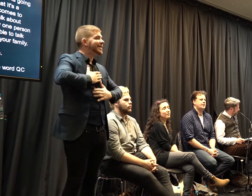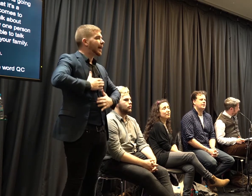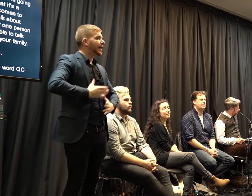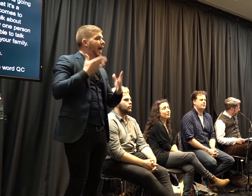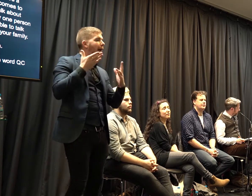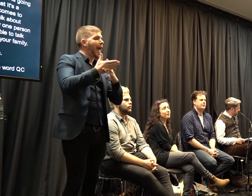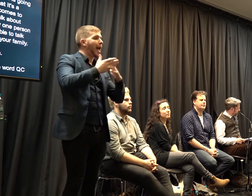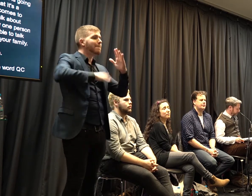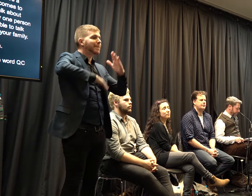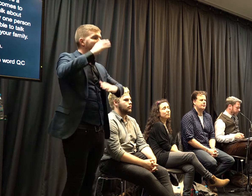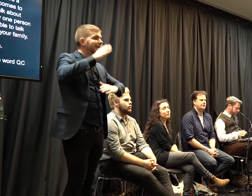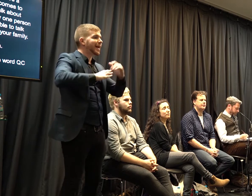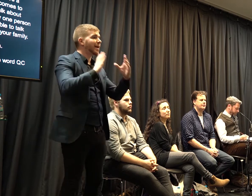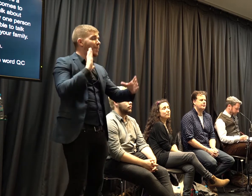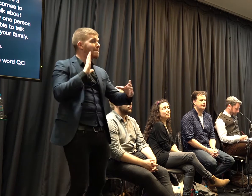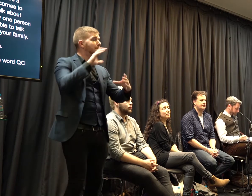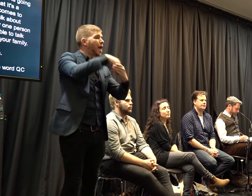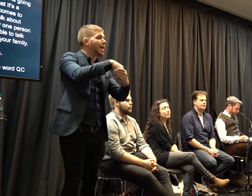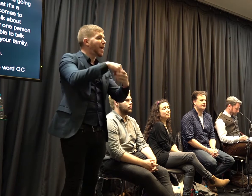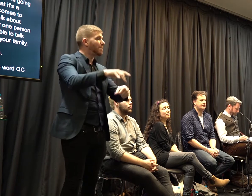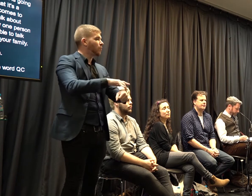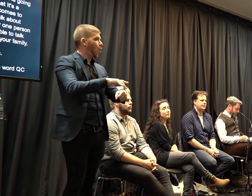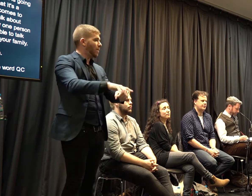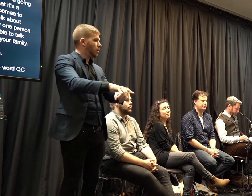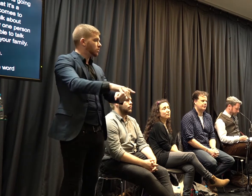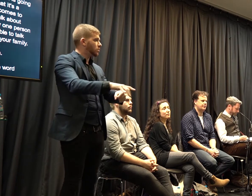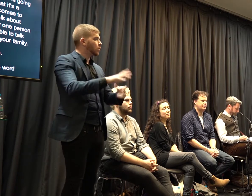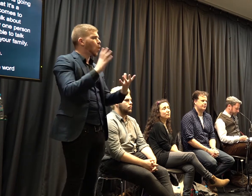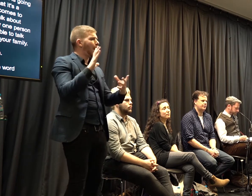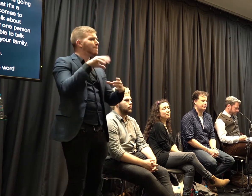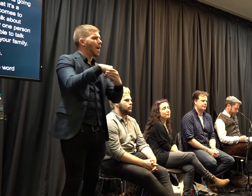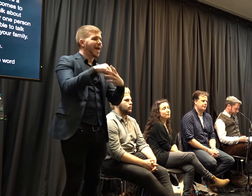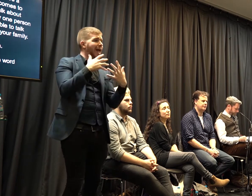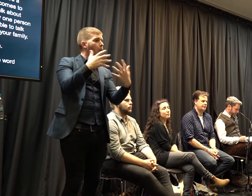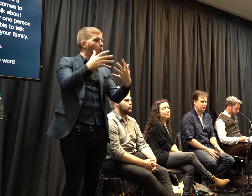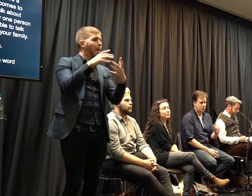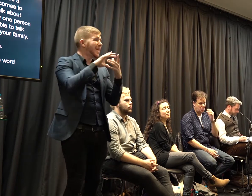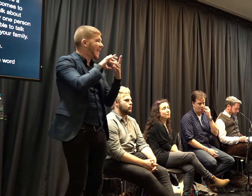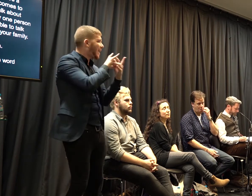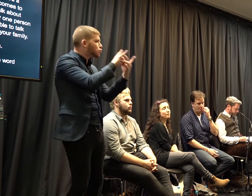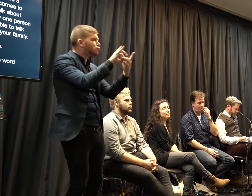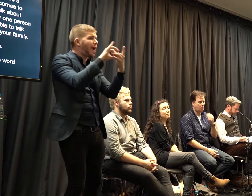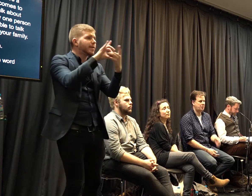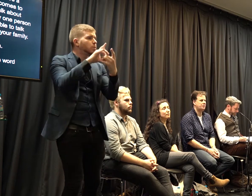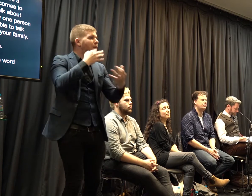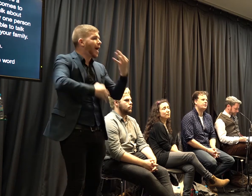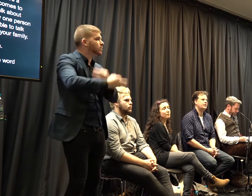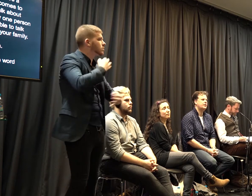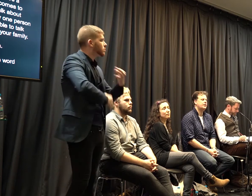building to then participate in a performance. Participate as audience, or interact with the actors. And I